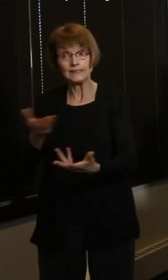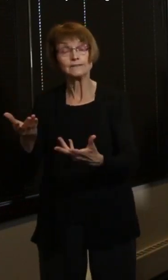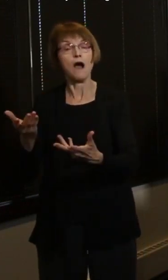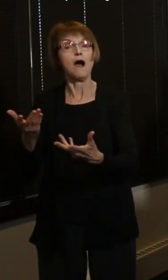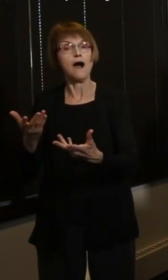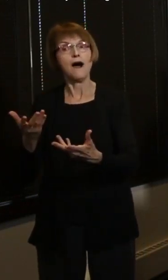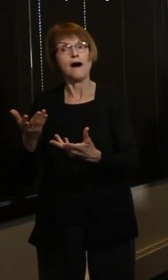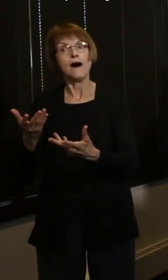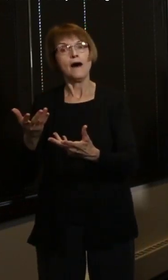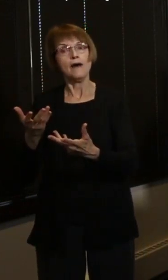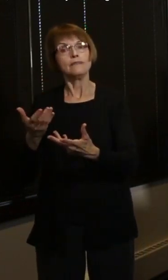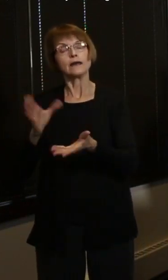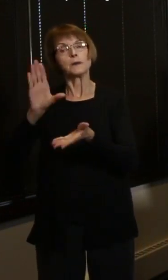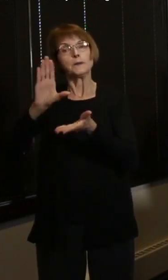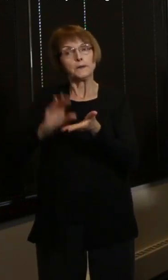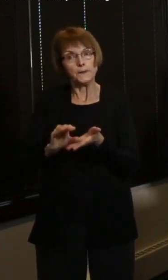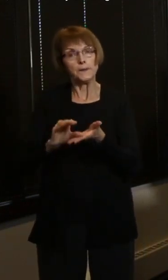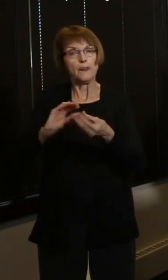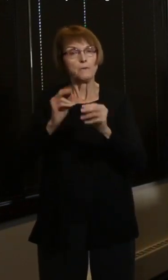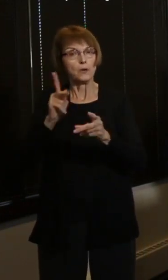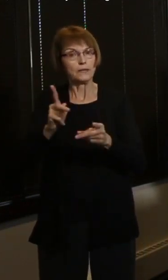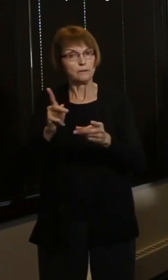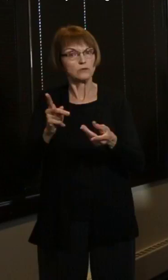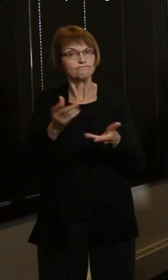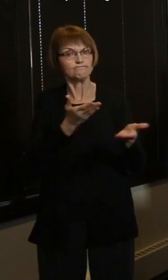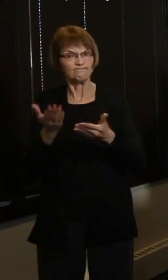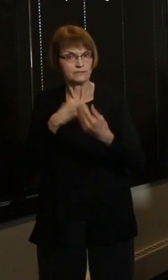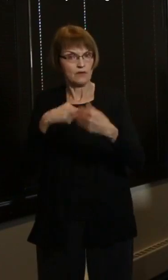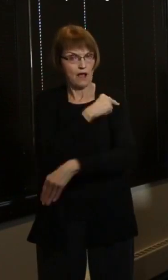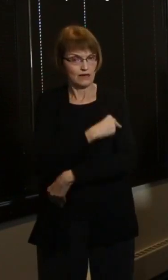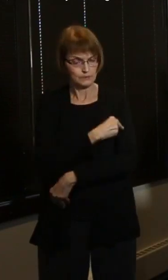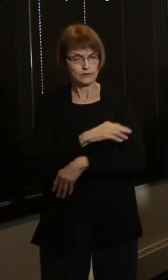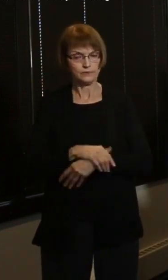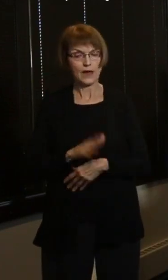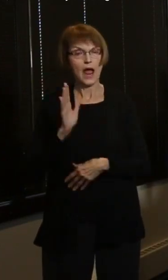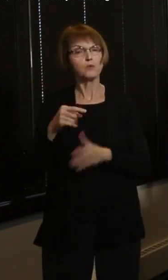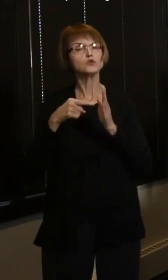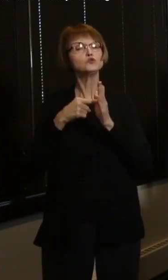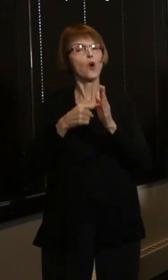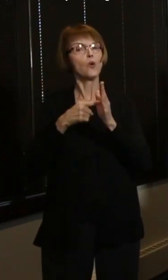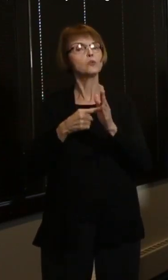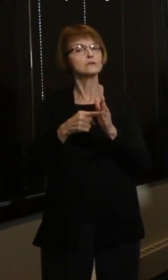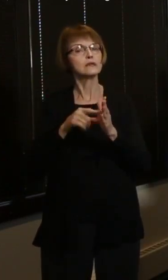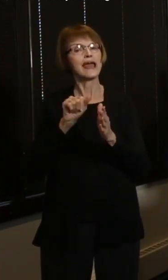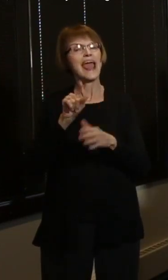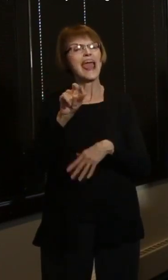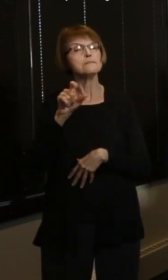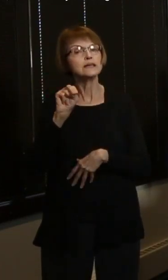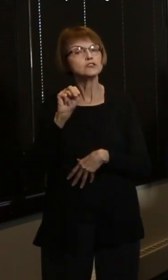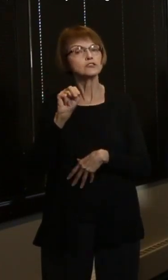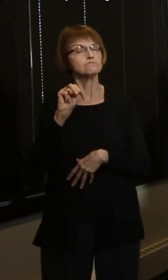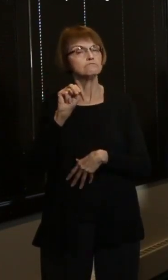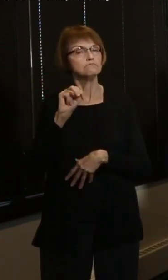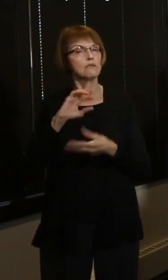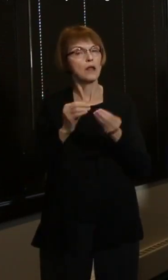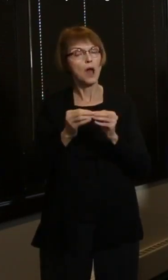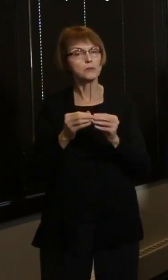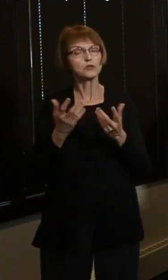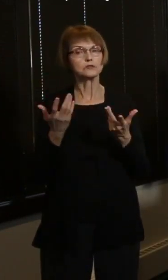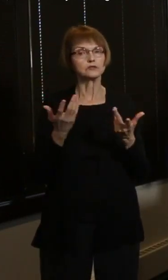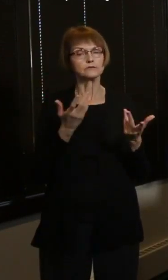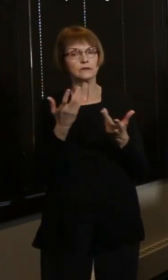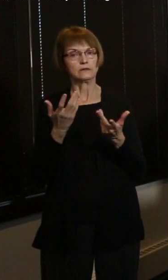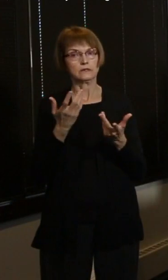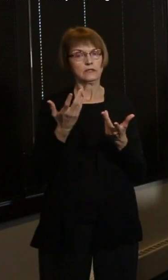on admissions to the hospital. So even though I'm going to show you some admission numbers here, showing you where we're sort of